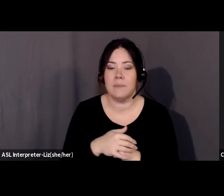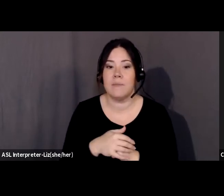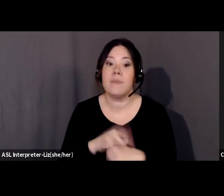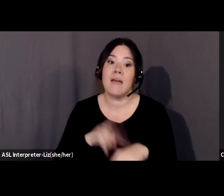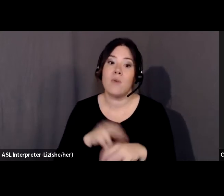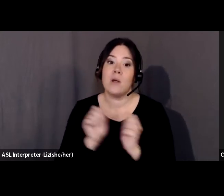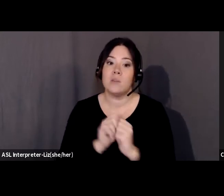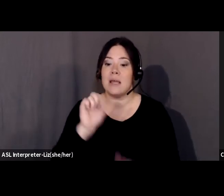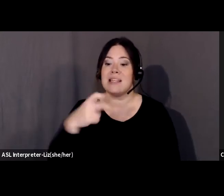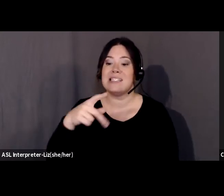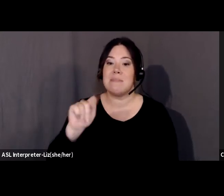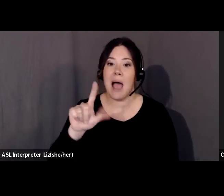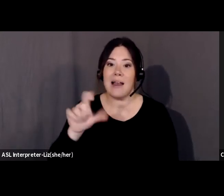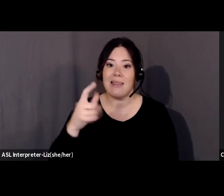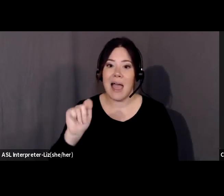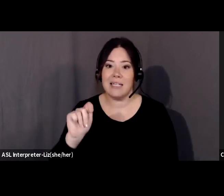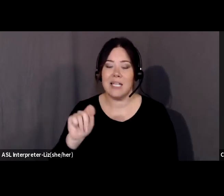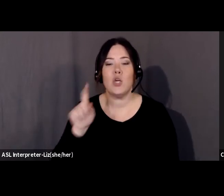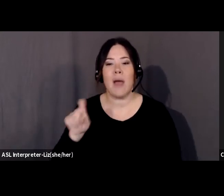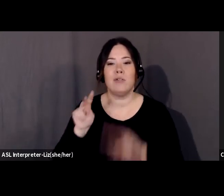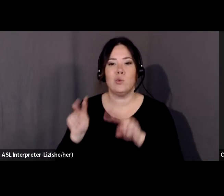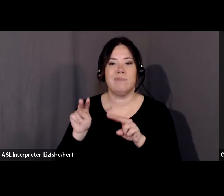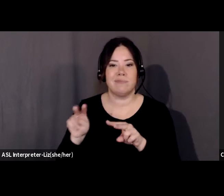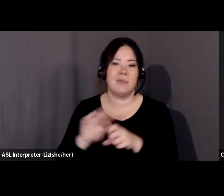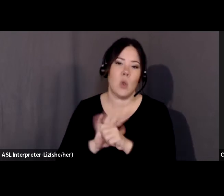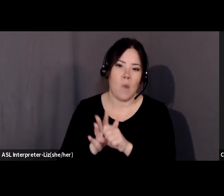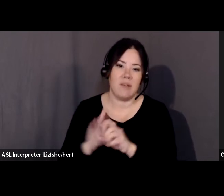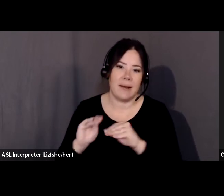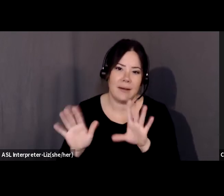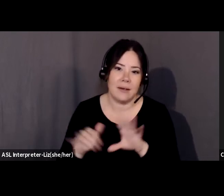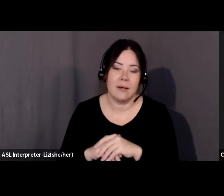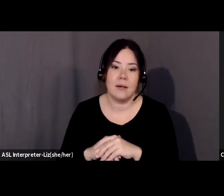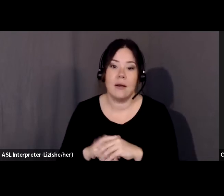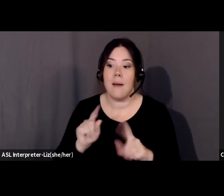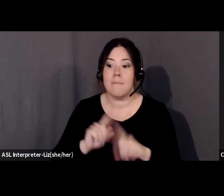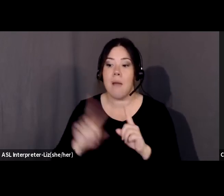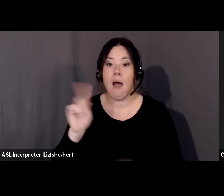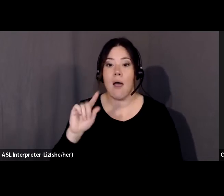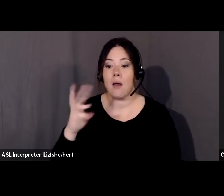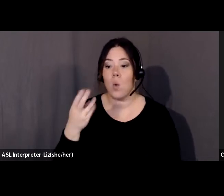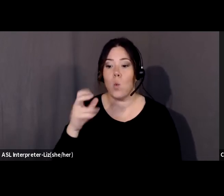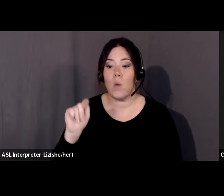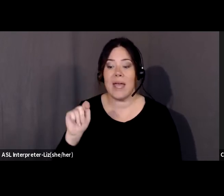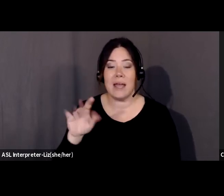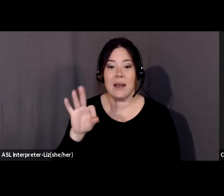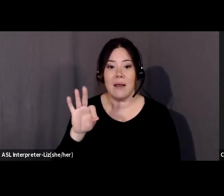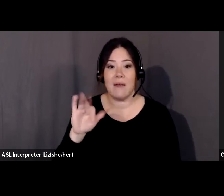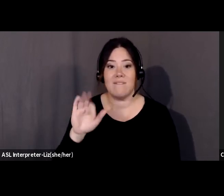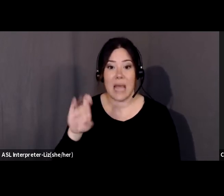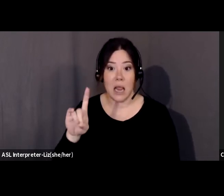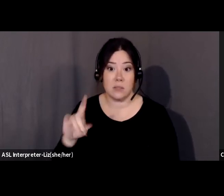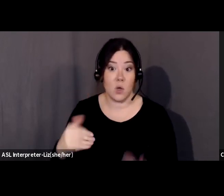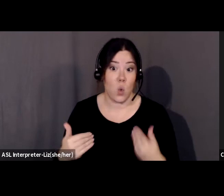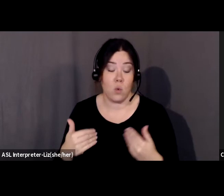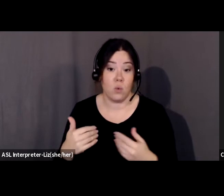with COVID, as you said. But like the spotlight we had in Whitfield, we were very fortunate. We got a very large room.